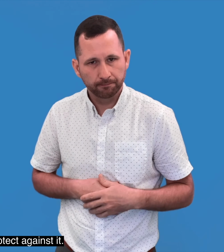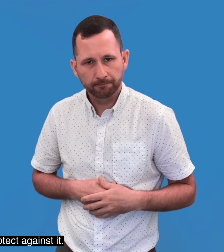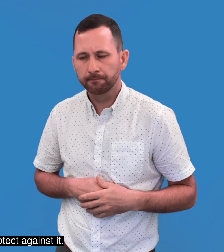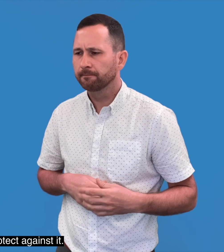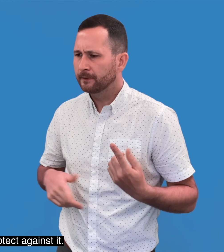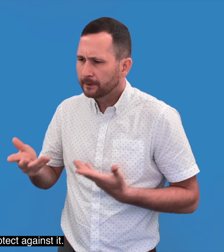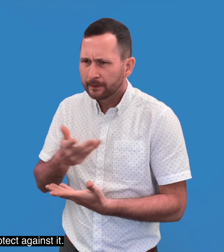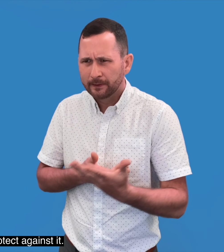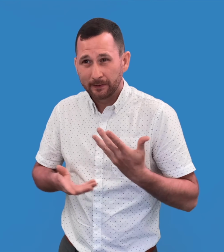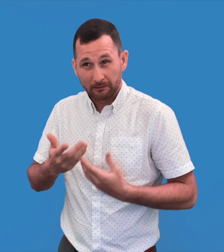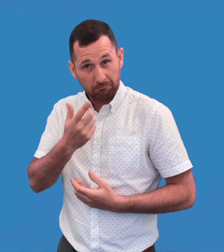protect against it.